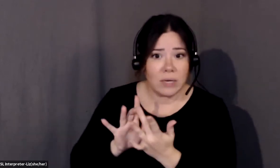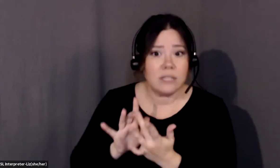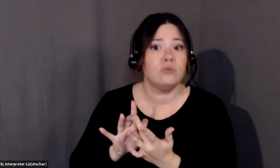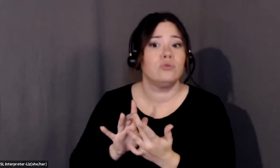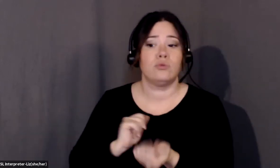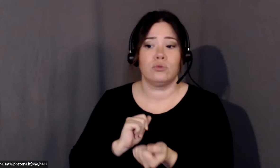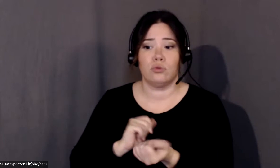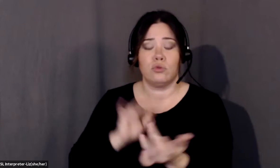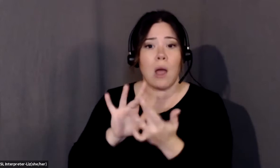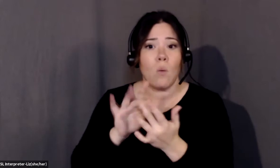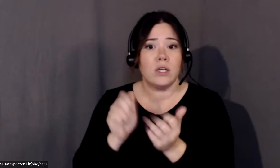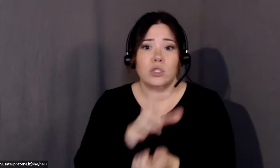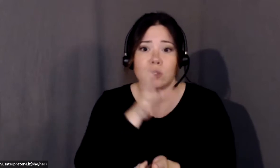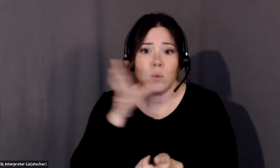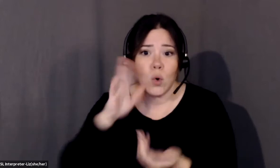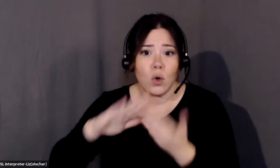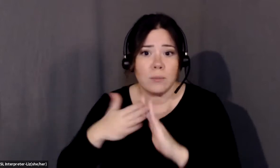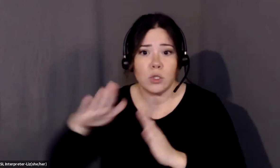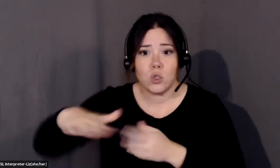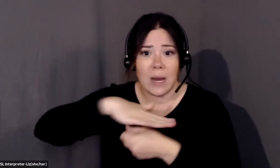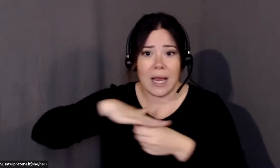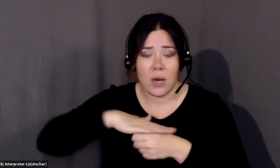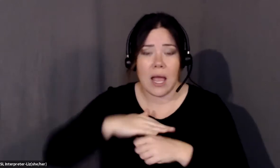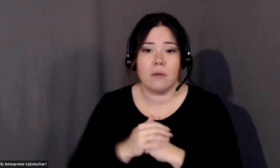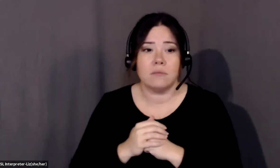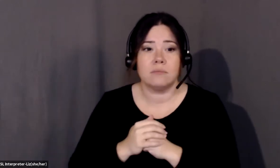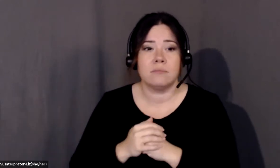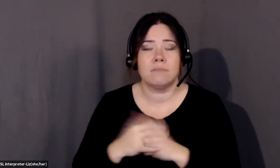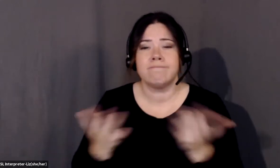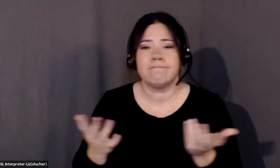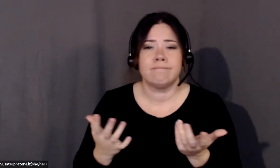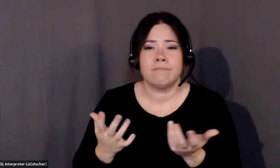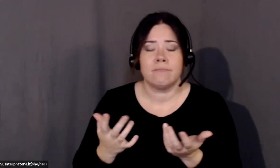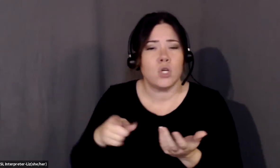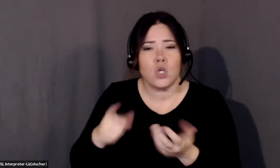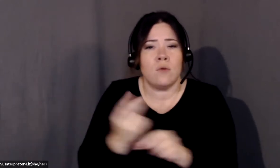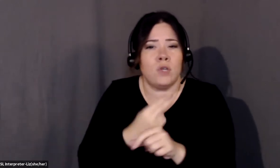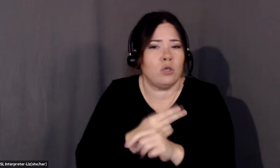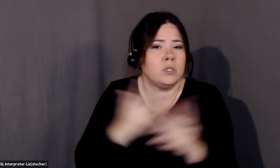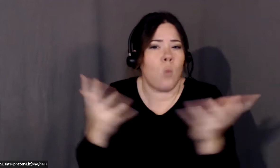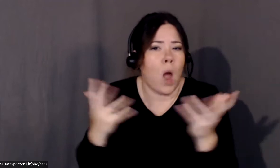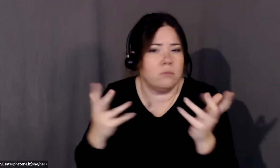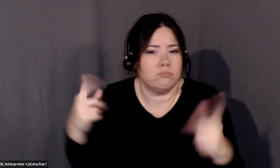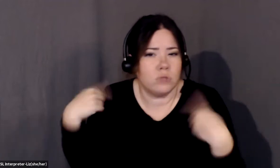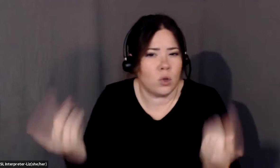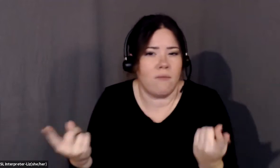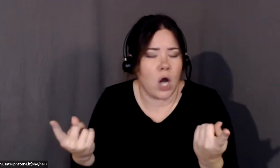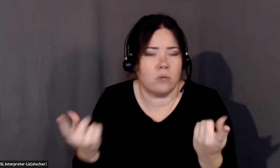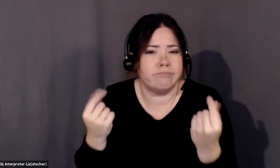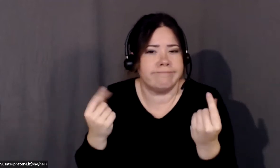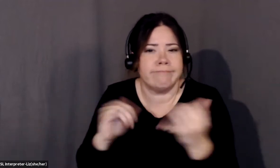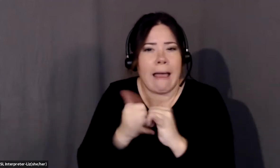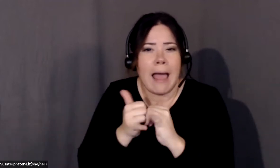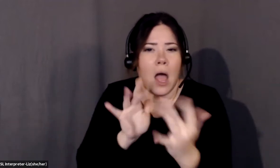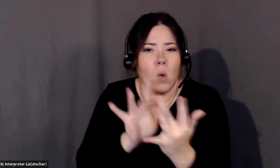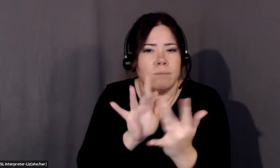rural communities in your area, what are some methods you all have used so far? Can you all